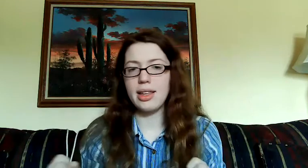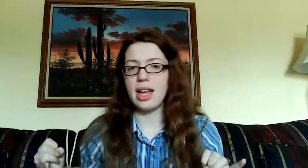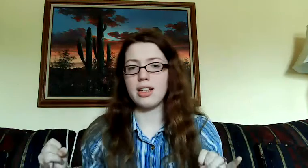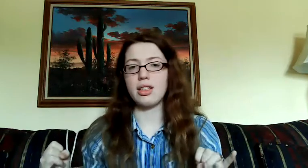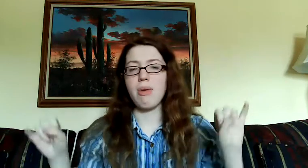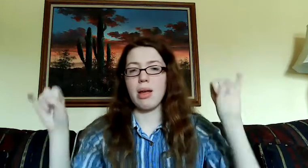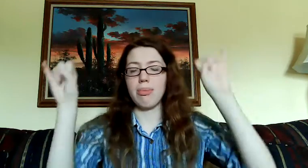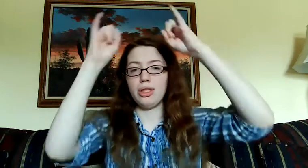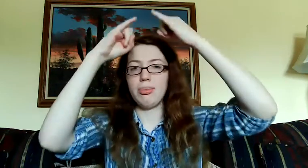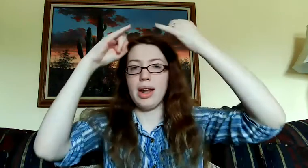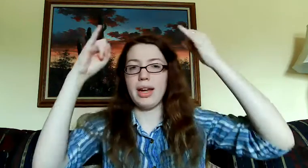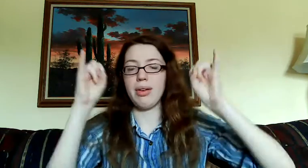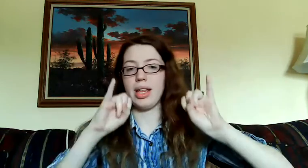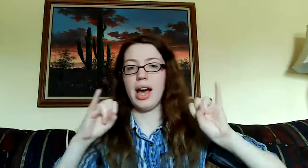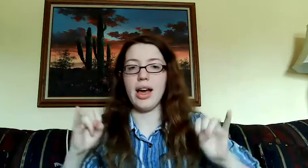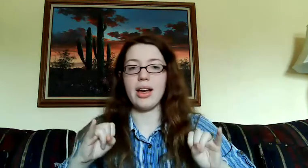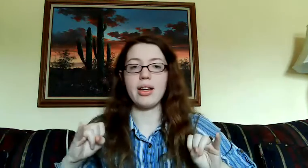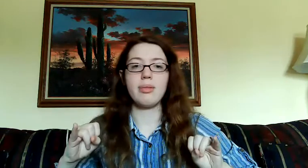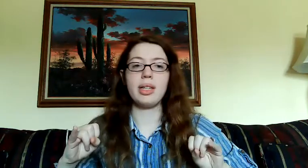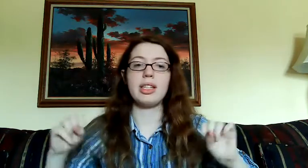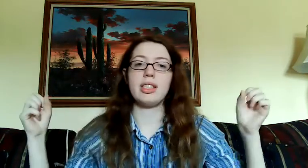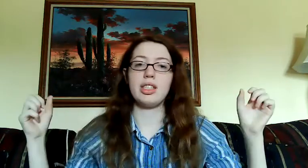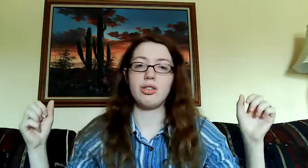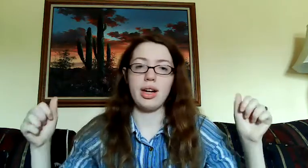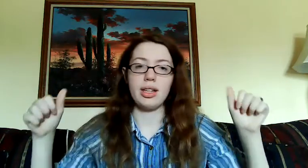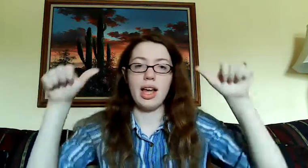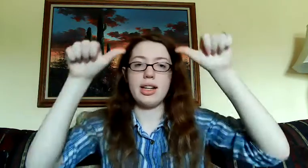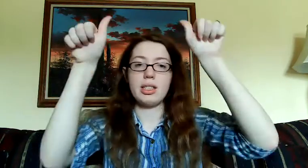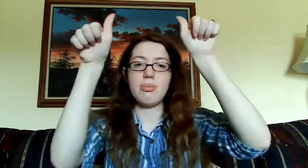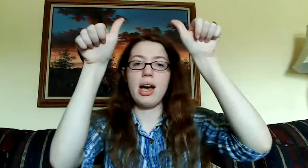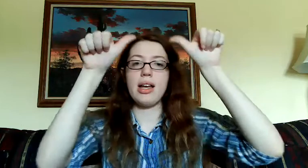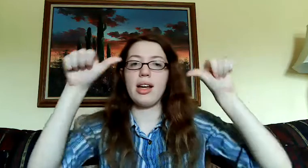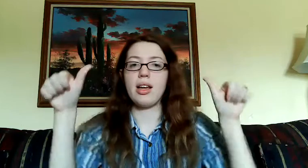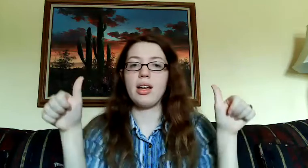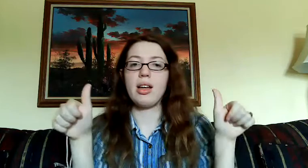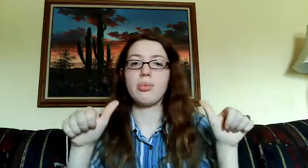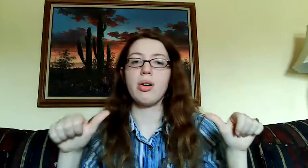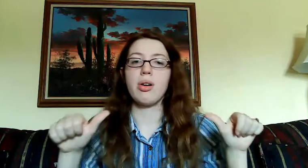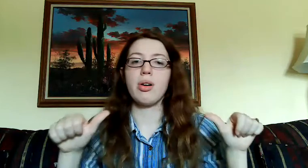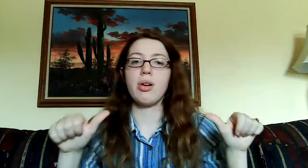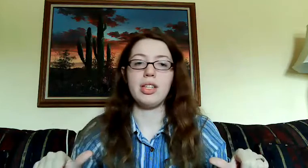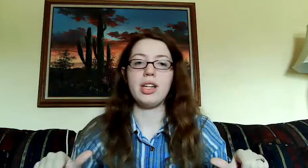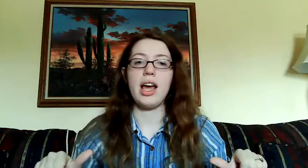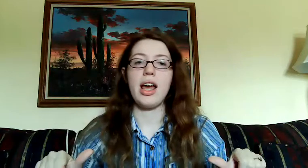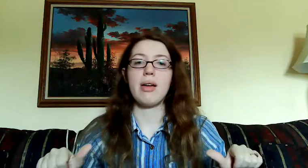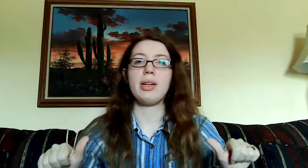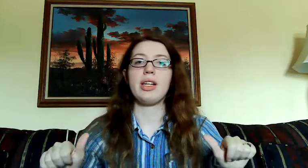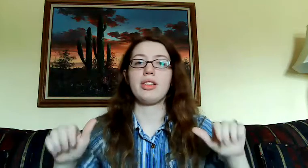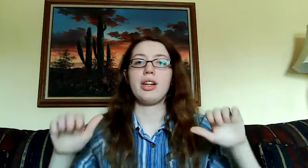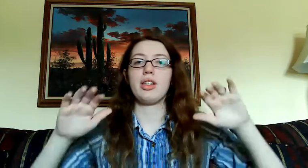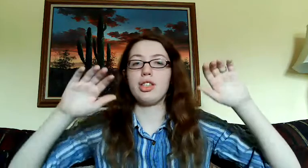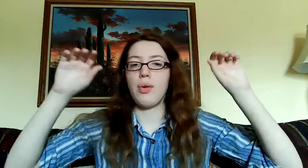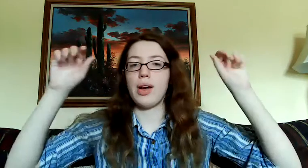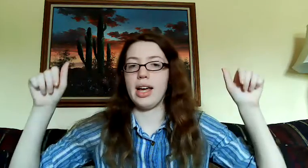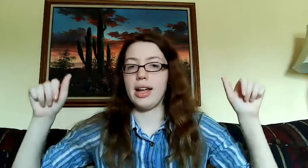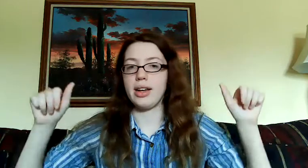some people do make it with I, because it's just drawing lines. But it's more often to use A because you're kind of showing that